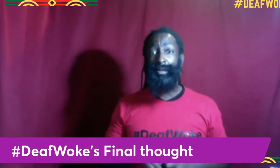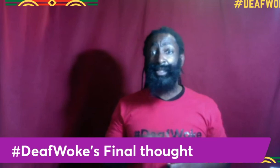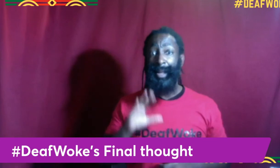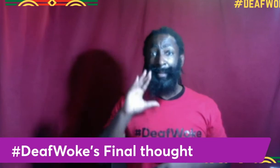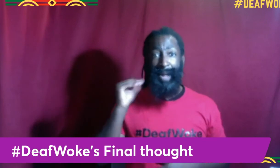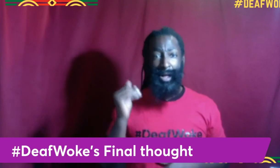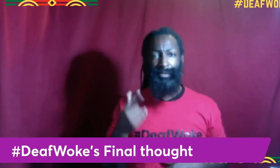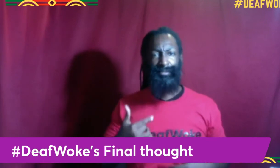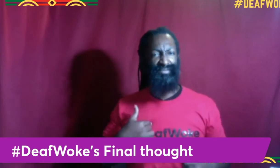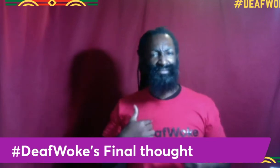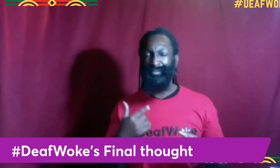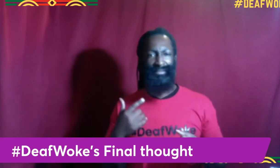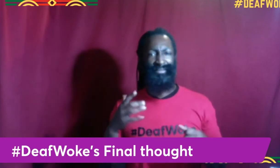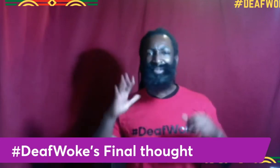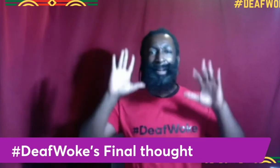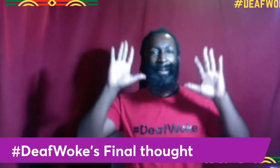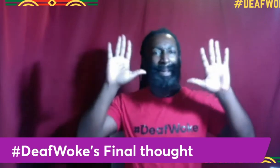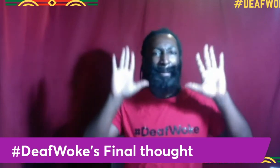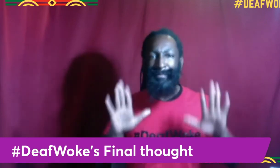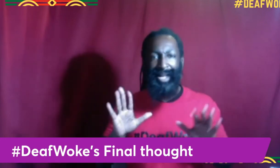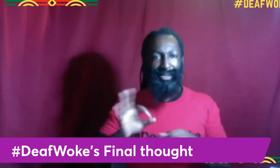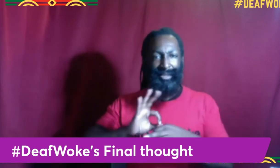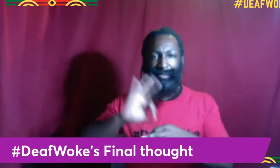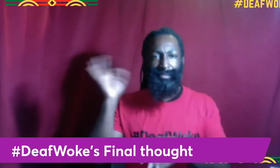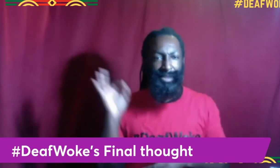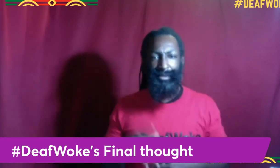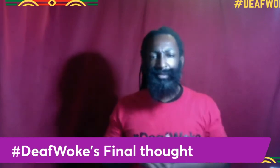I want you all to feel supported.